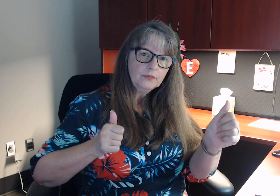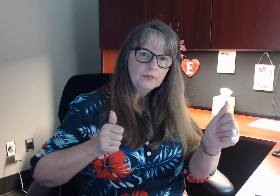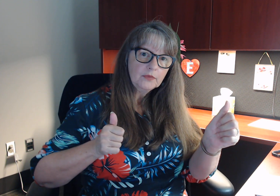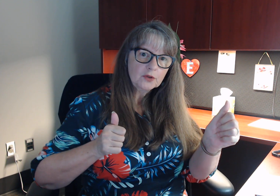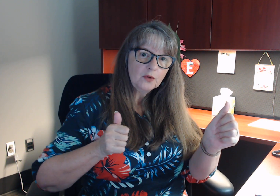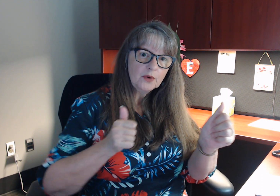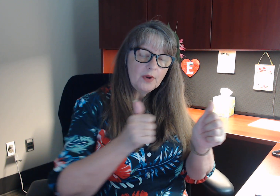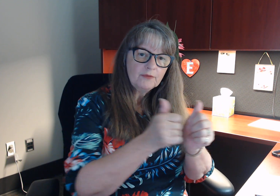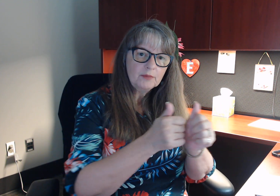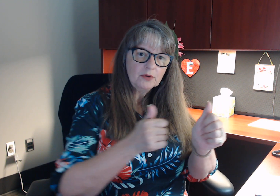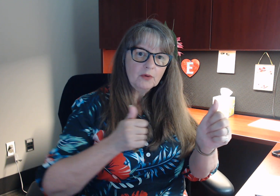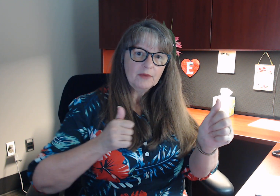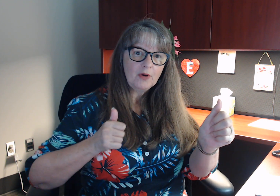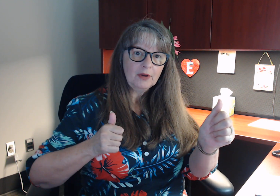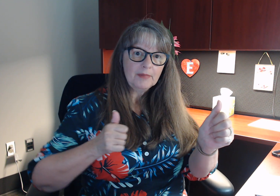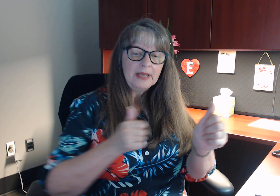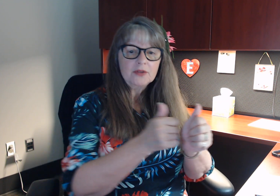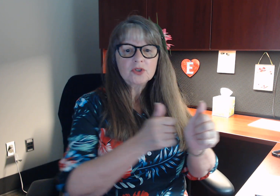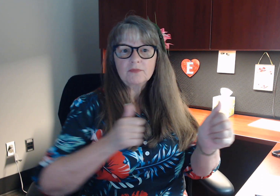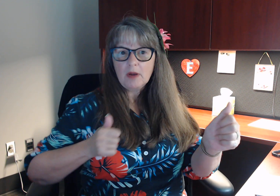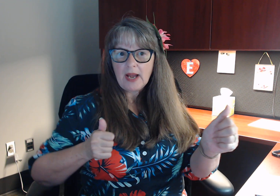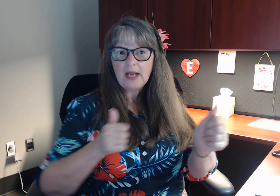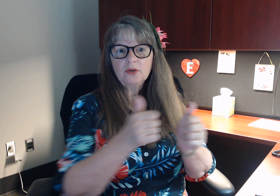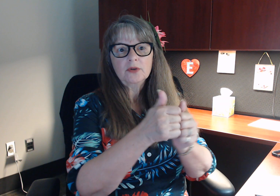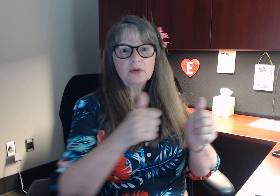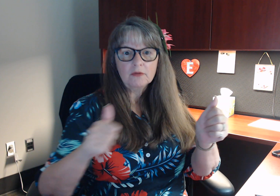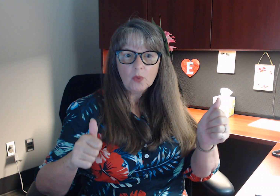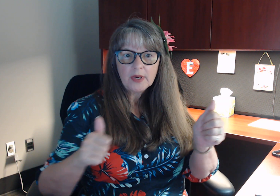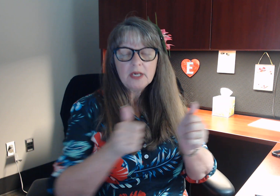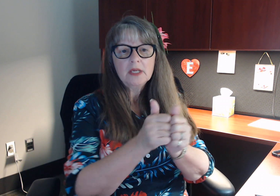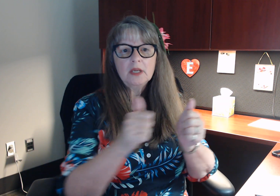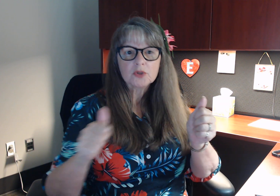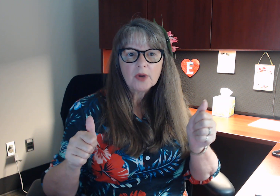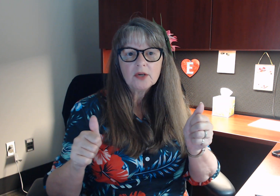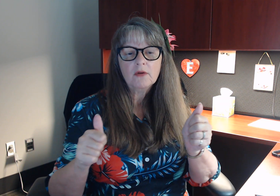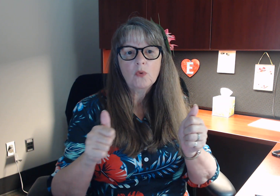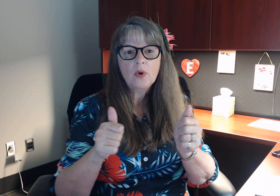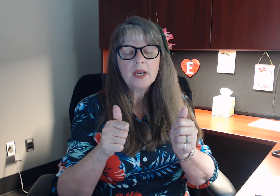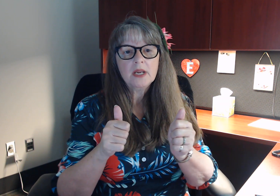because you're going away from, you're going, falling, this is to fall behind or to avoid. He was trying to avoid